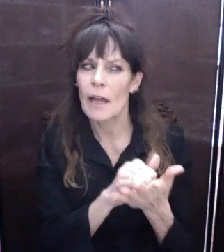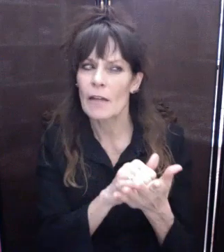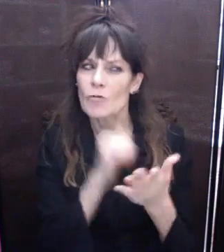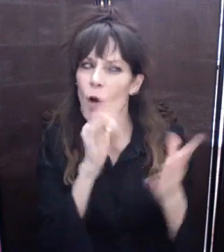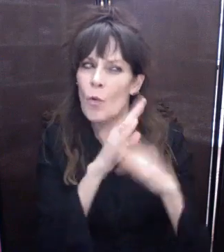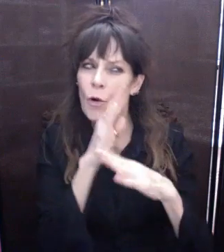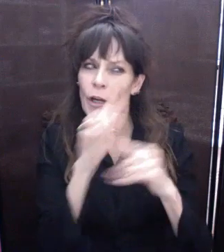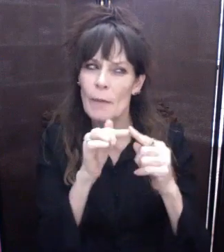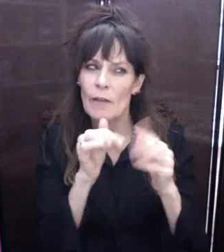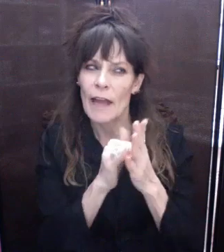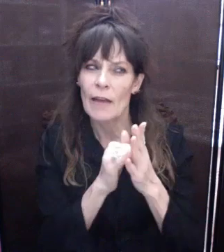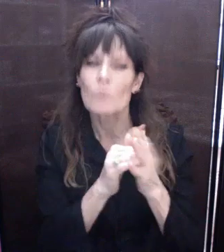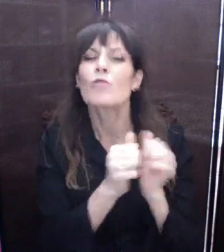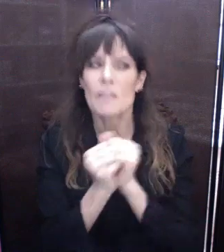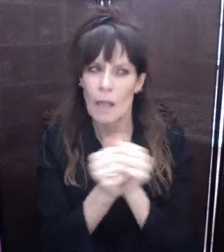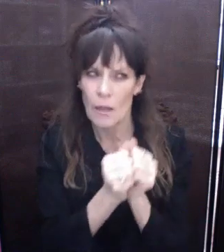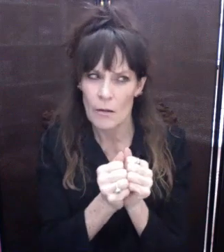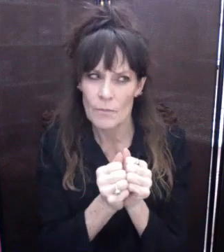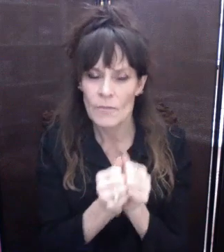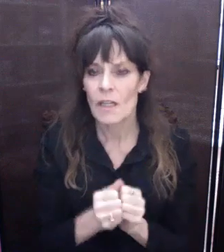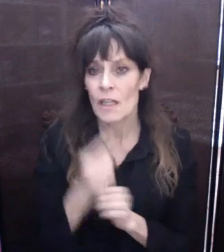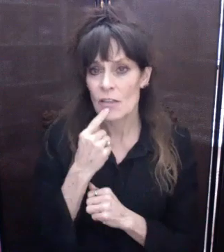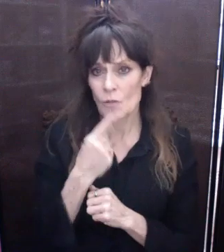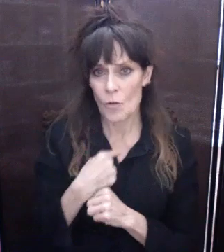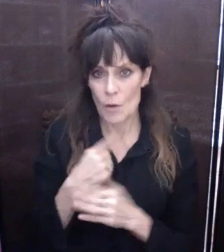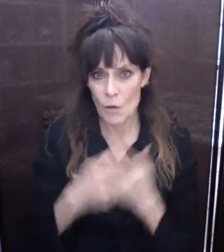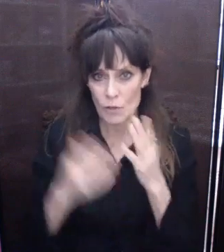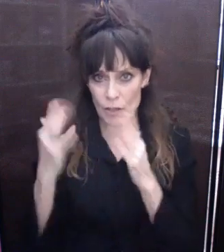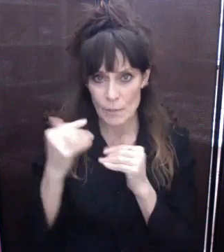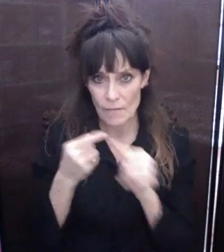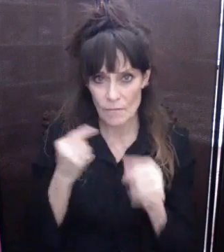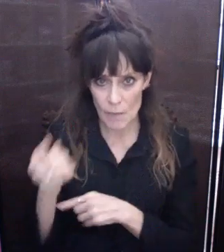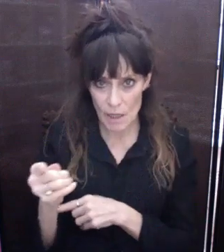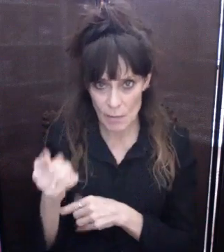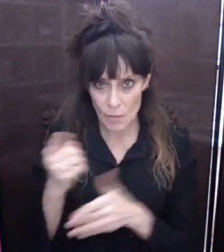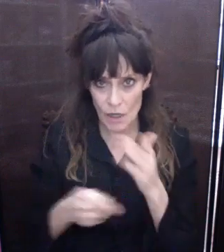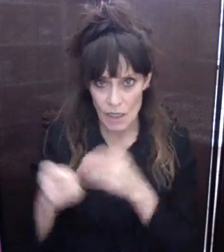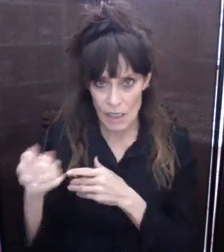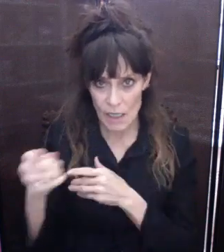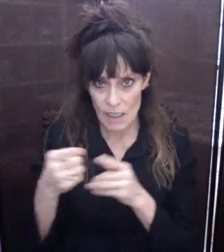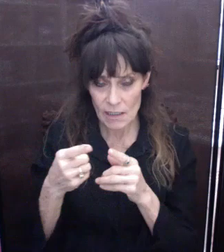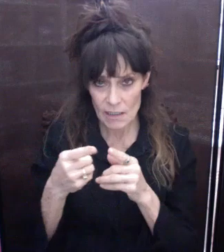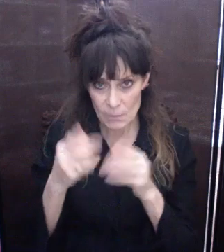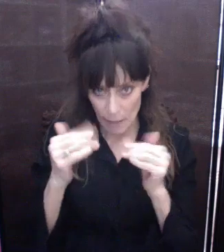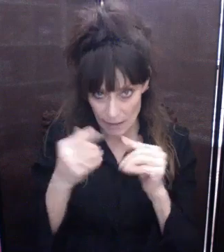together. And he told me what I could expect from him and told me what he expected from me. And